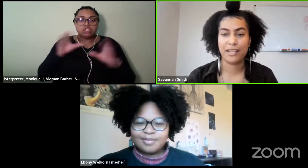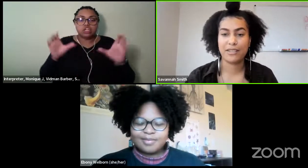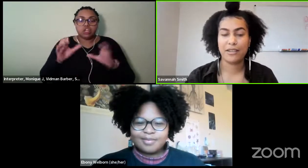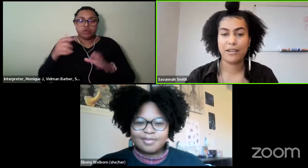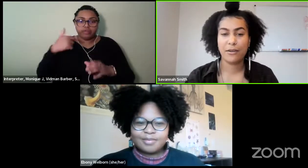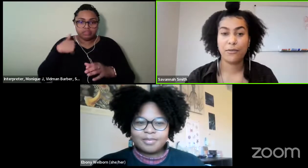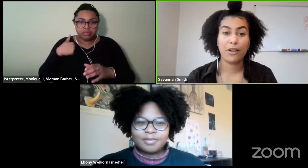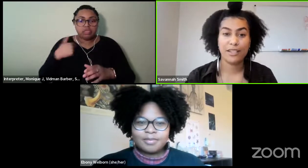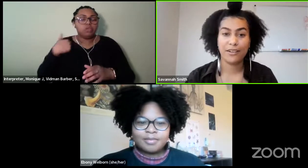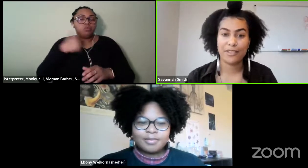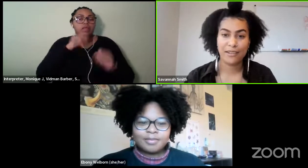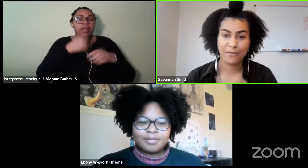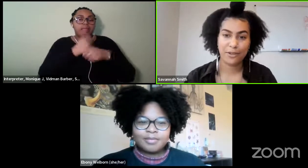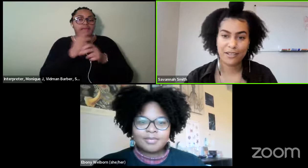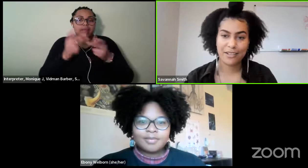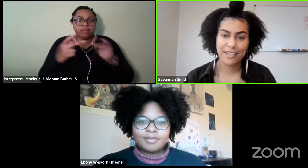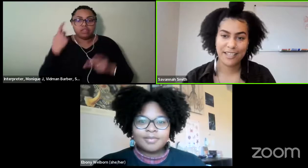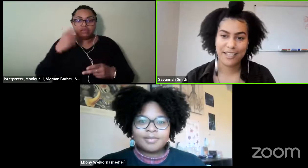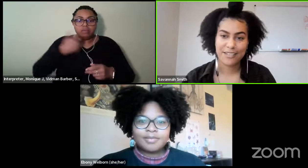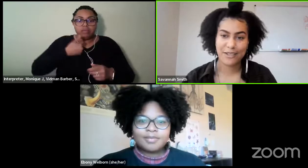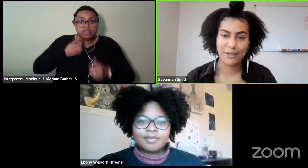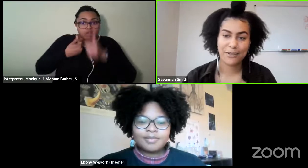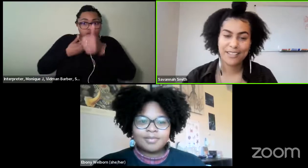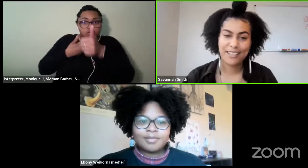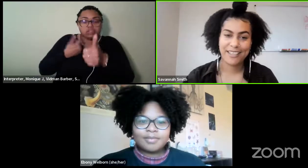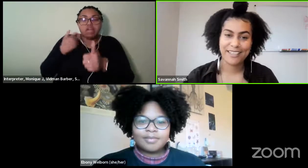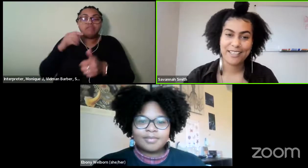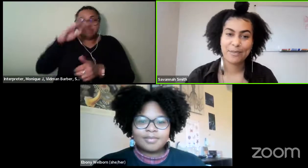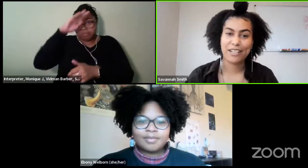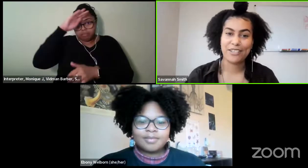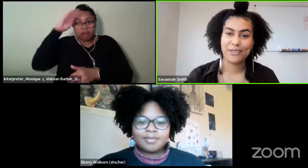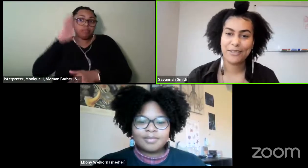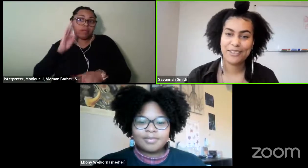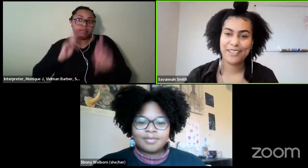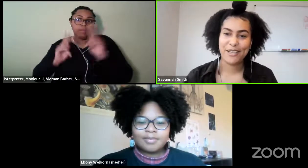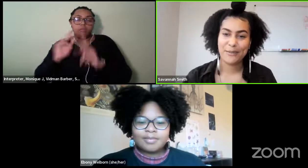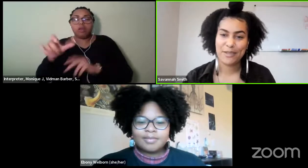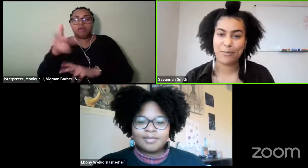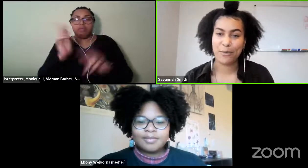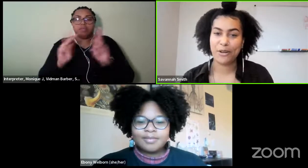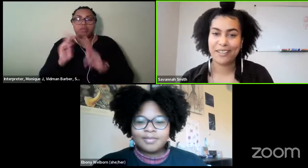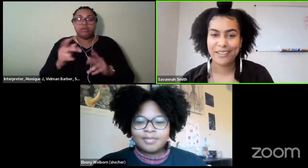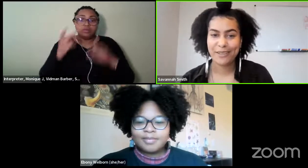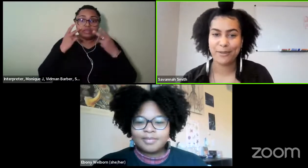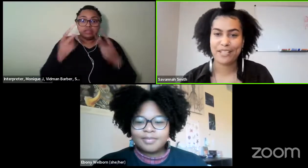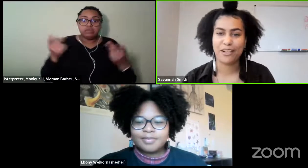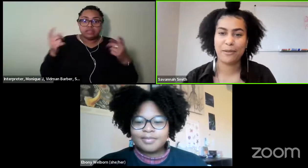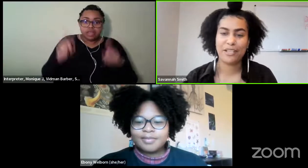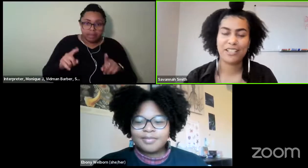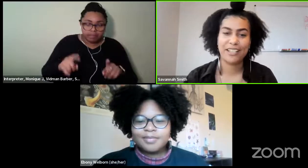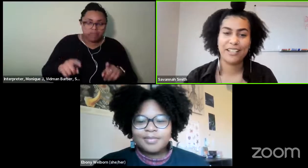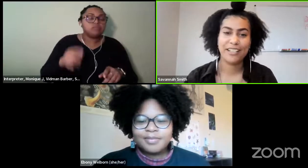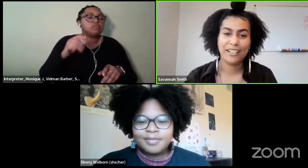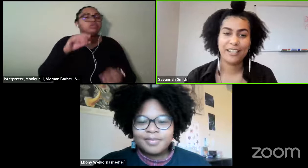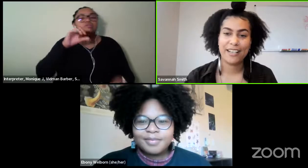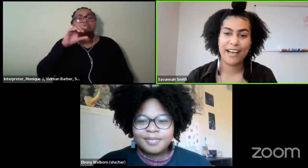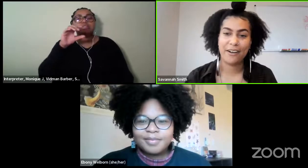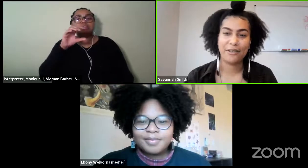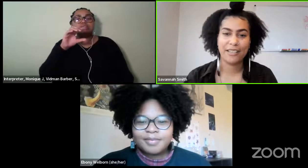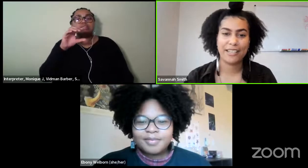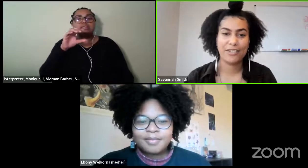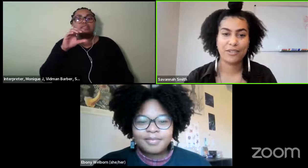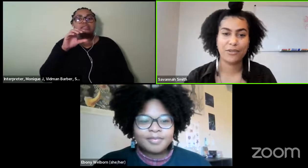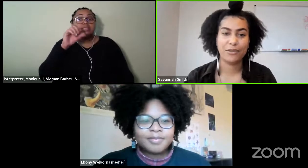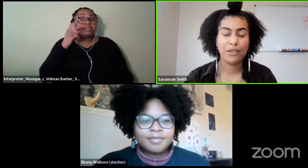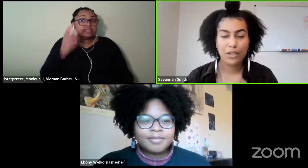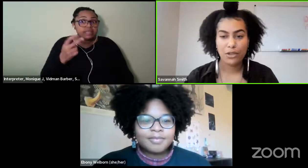could create space for ourselves and for others. And so SeaPotential was born, which our mission